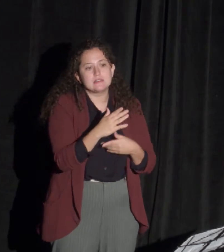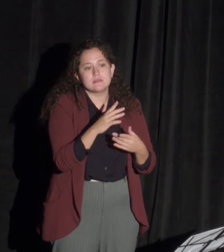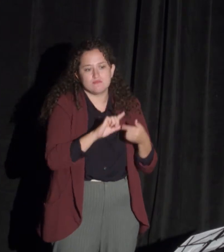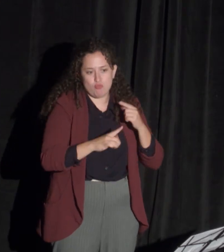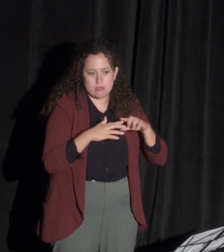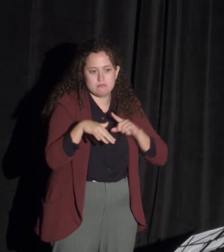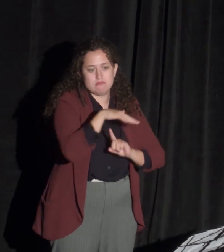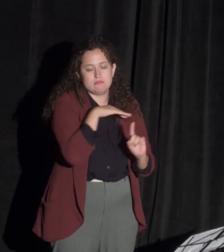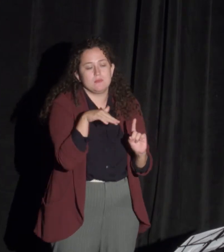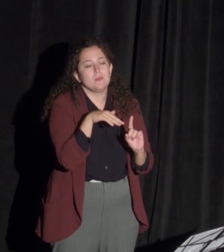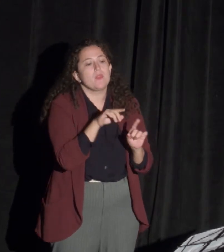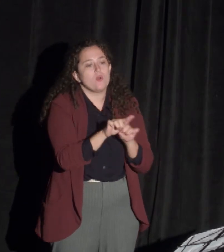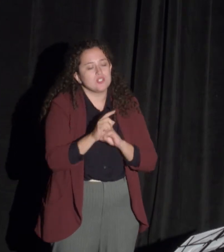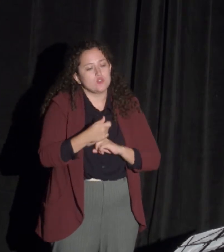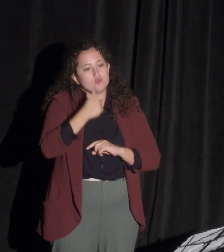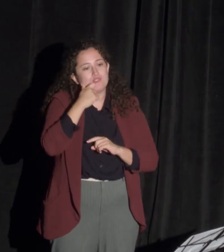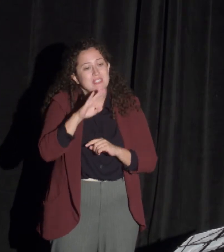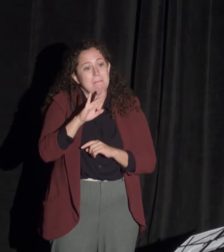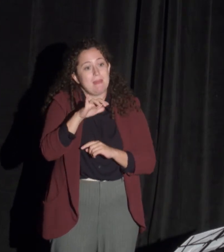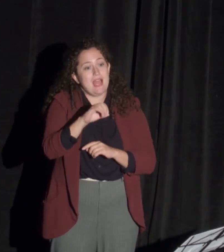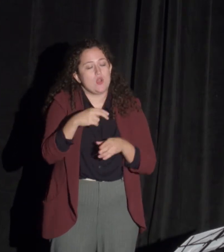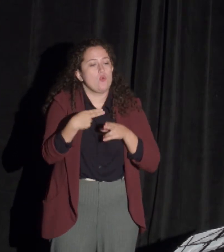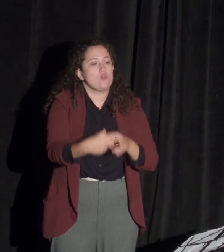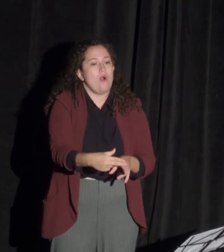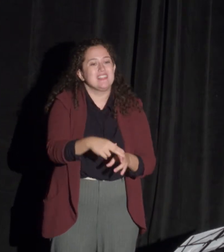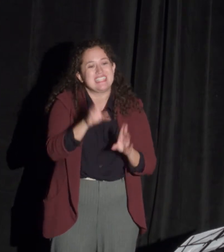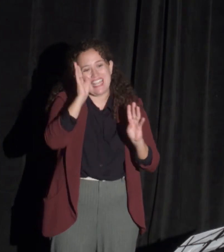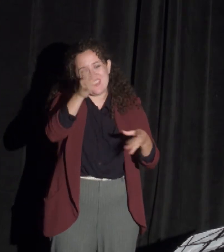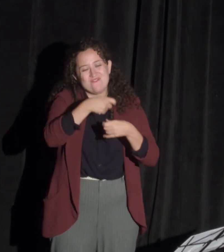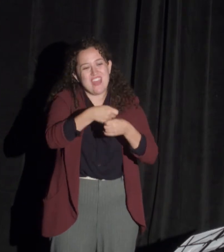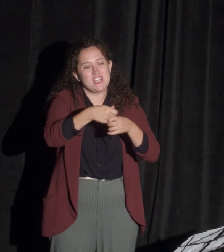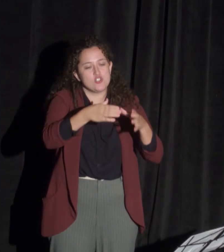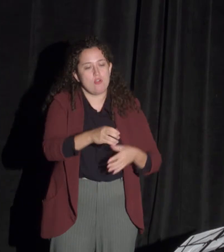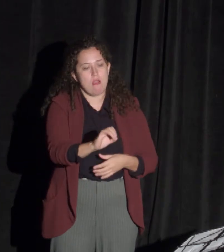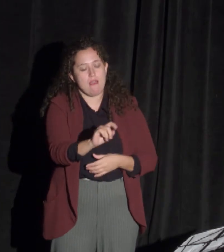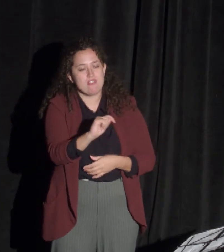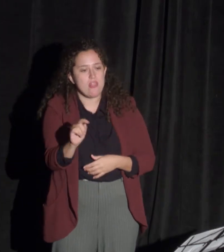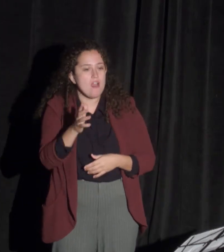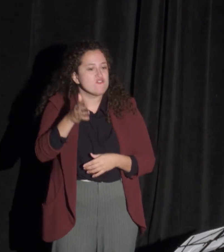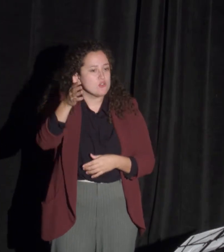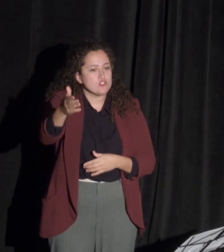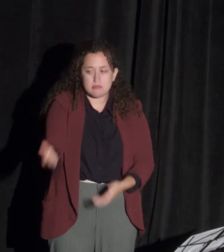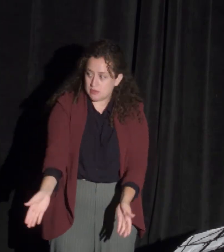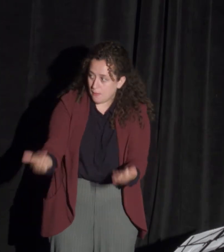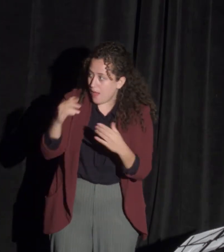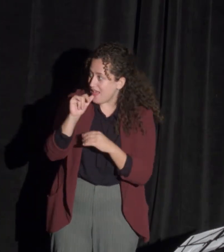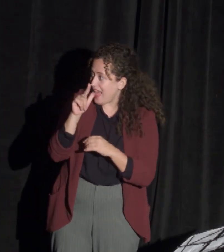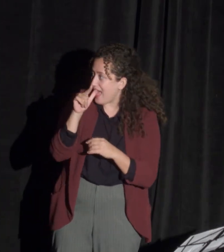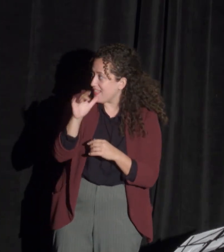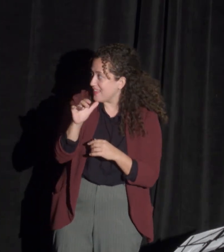Fuller called Inventor of the Future. Come on up, Alec, and special guest.